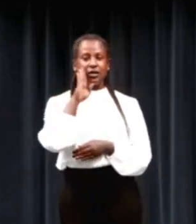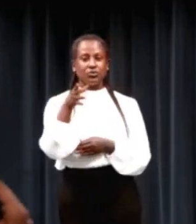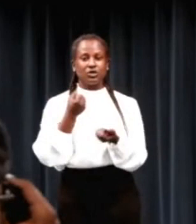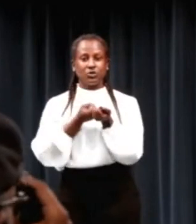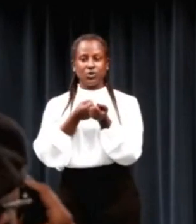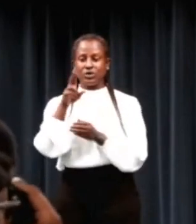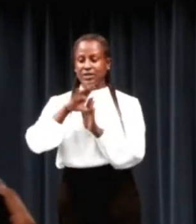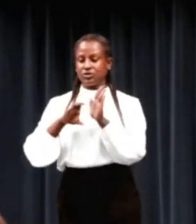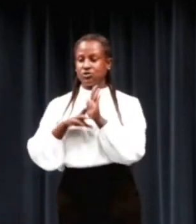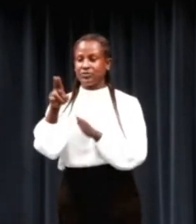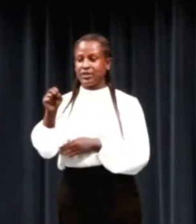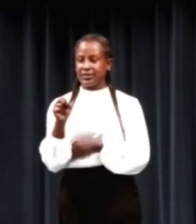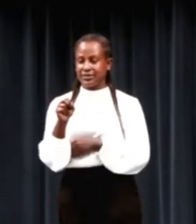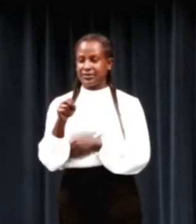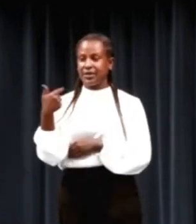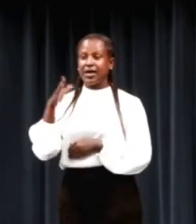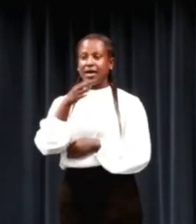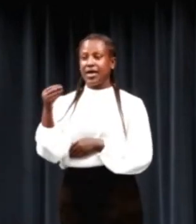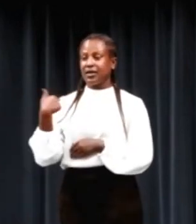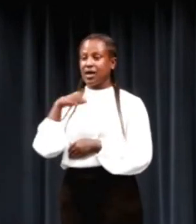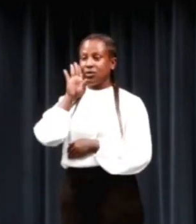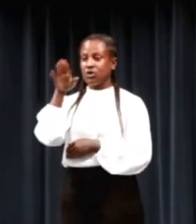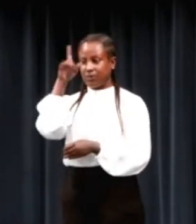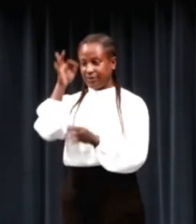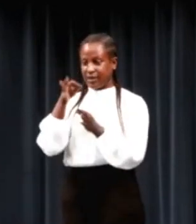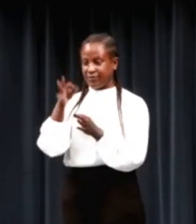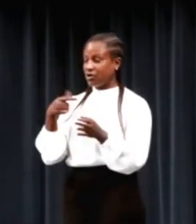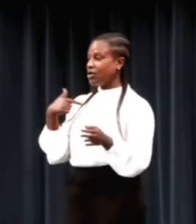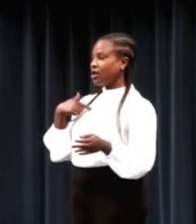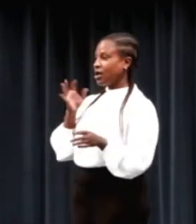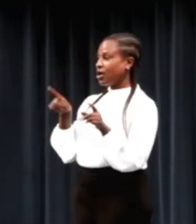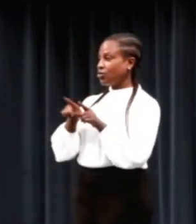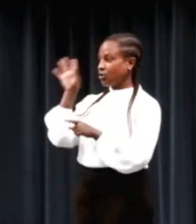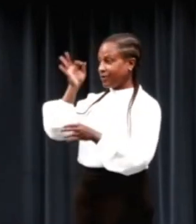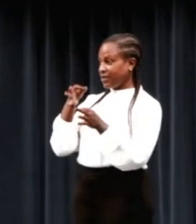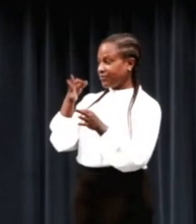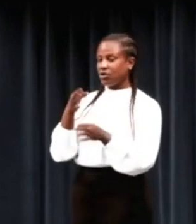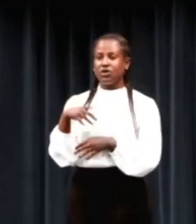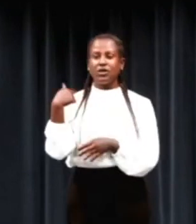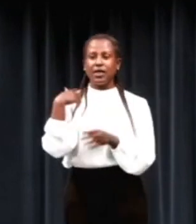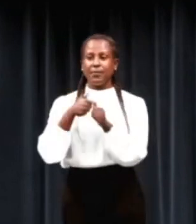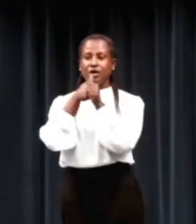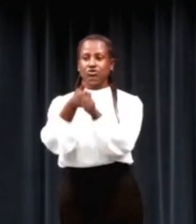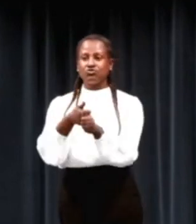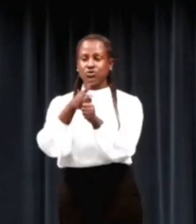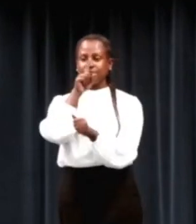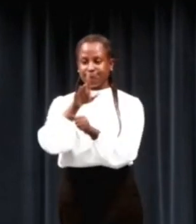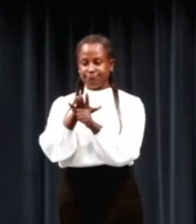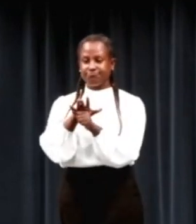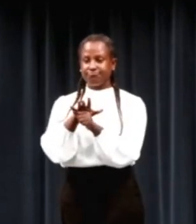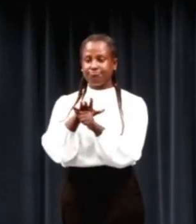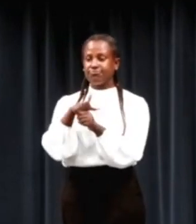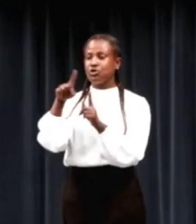the Constitution of the United States. And that I will be faithful. And that I will be faithful. And bear true allegiance. And bear true allegiance.